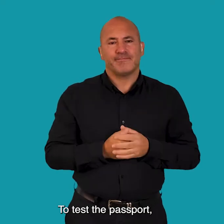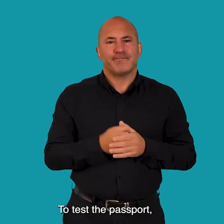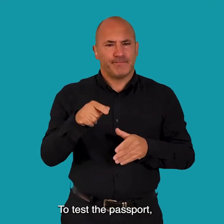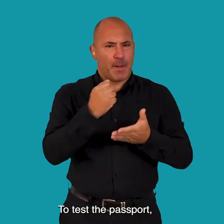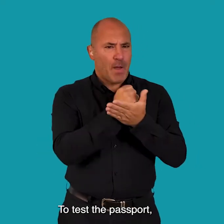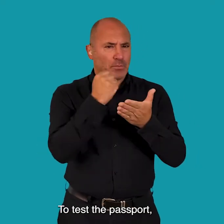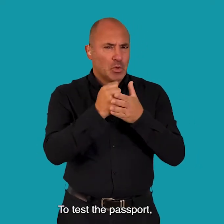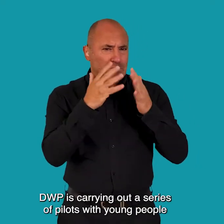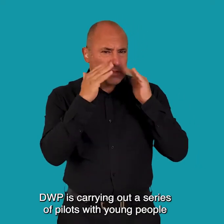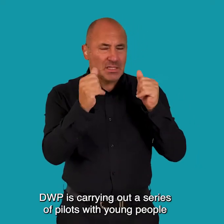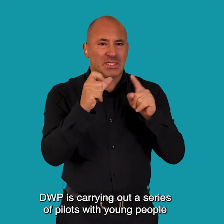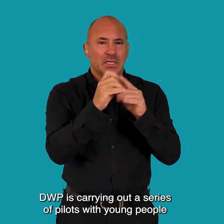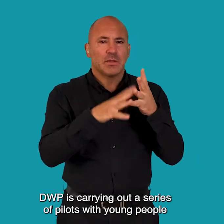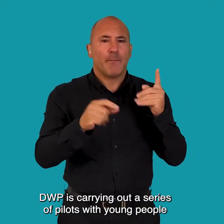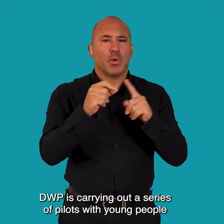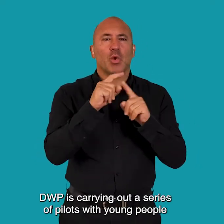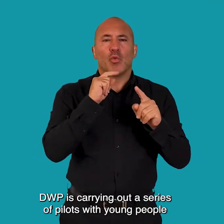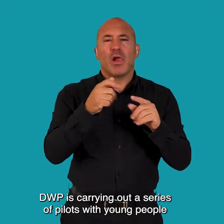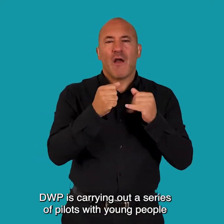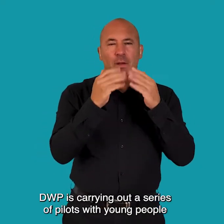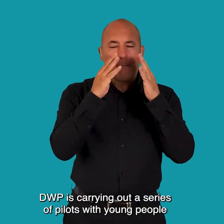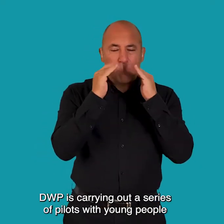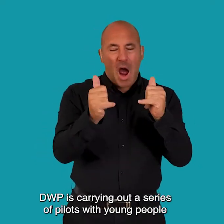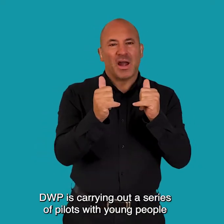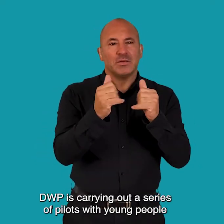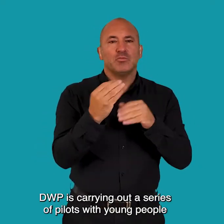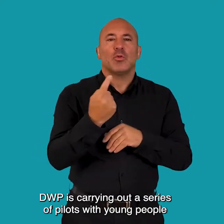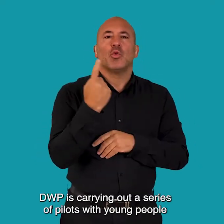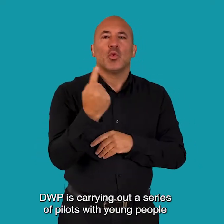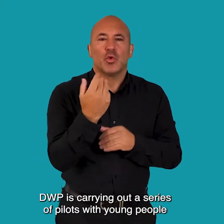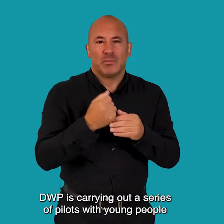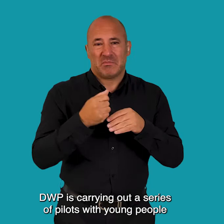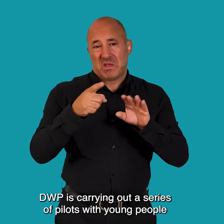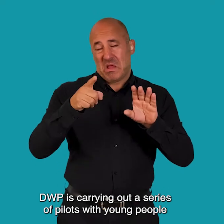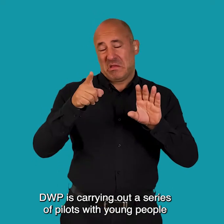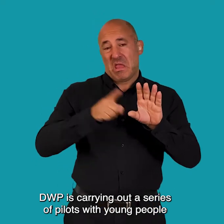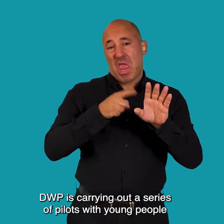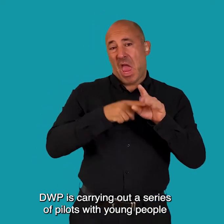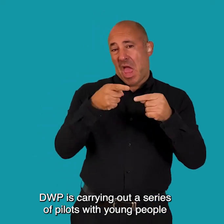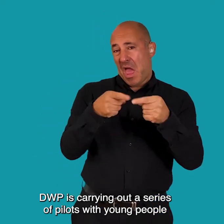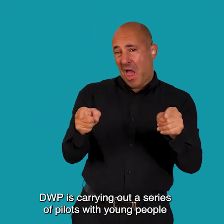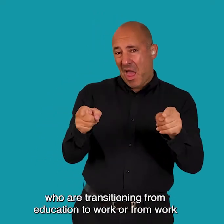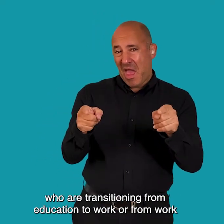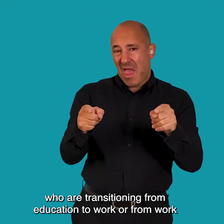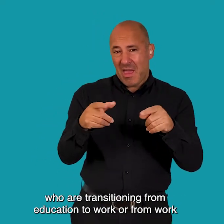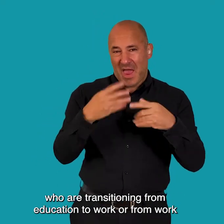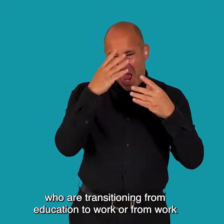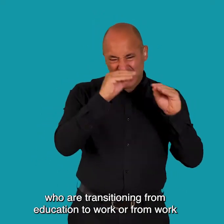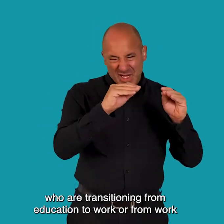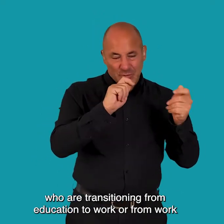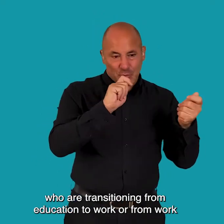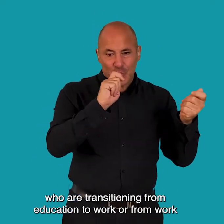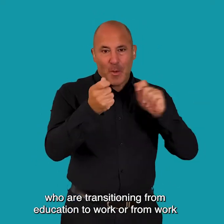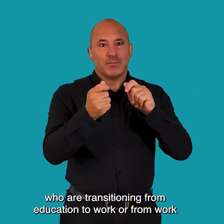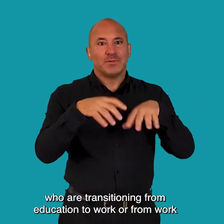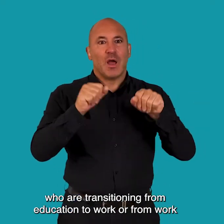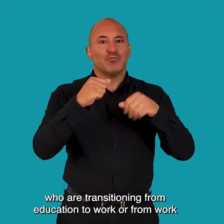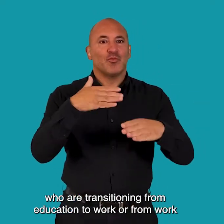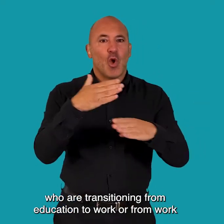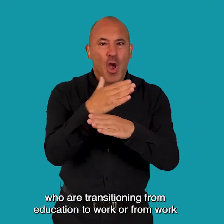test the passport, DWP is carrying out a series of pilots with young people who are transitioning from education to work, or